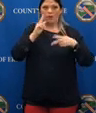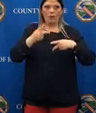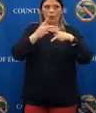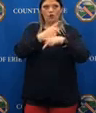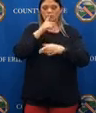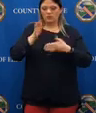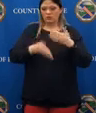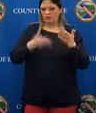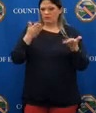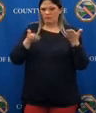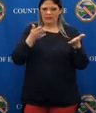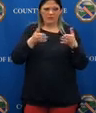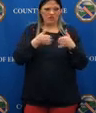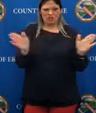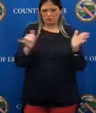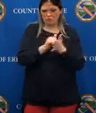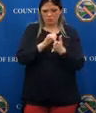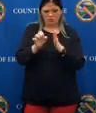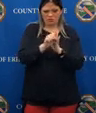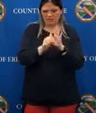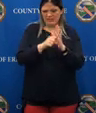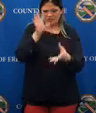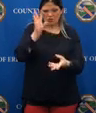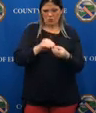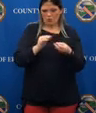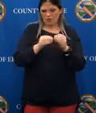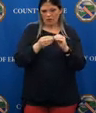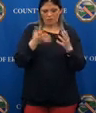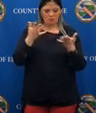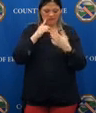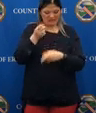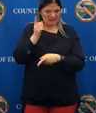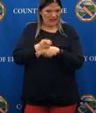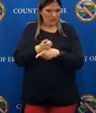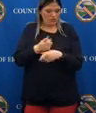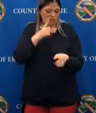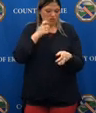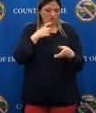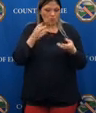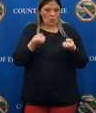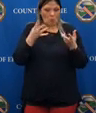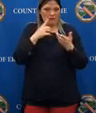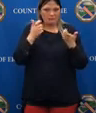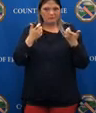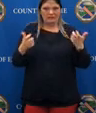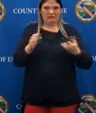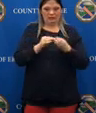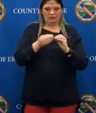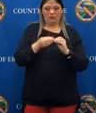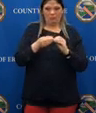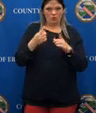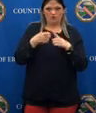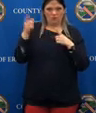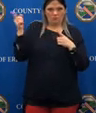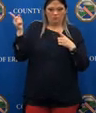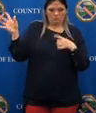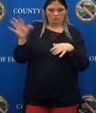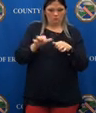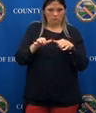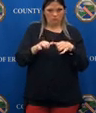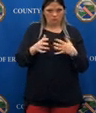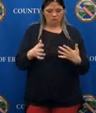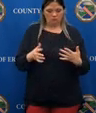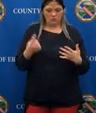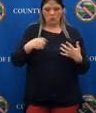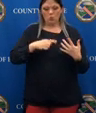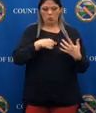talking about, in general, New York State total numbers, and that may be accurate considering there's been so many huge numbers coming from downstate.